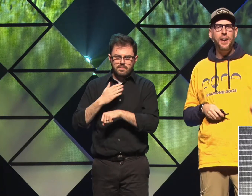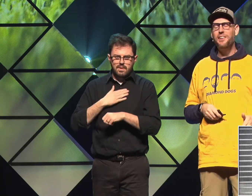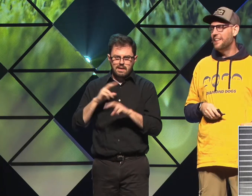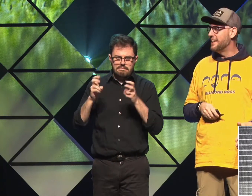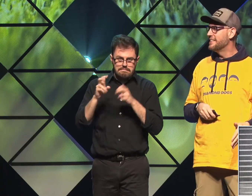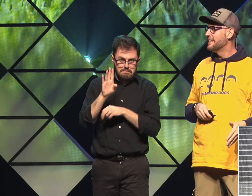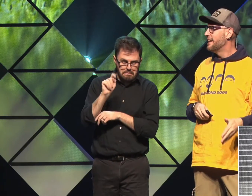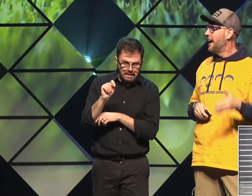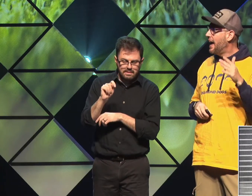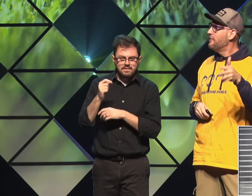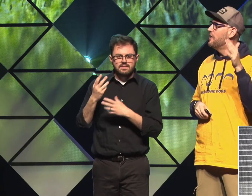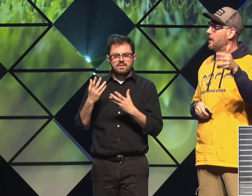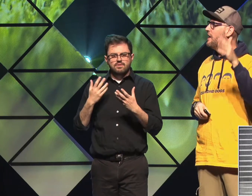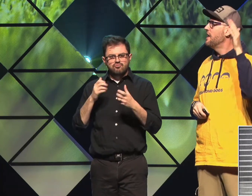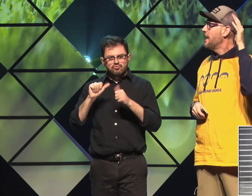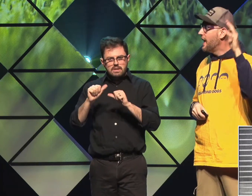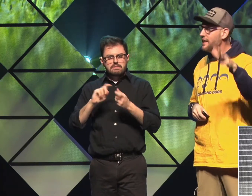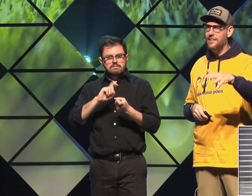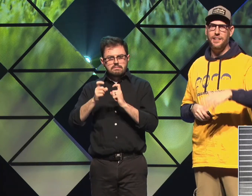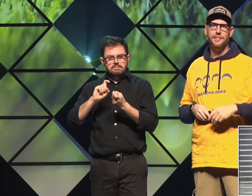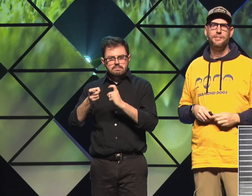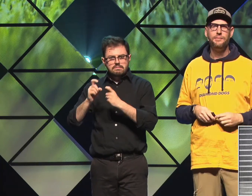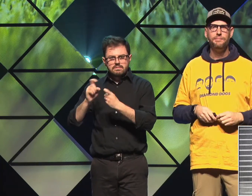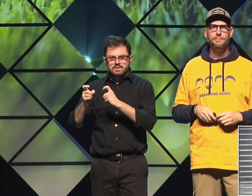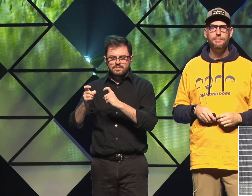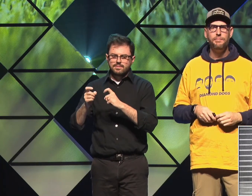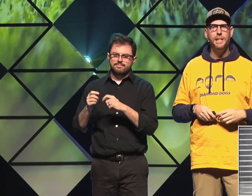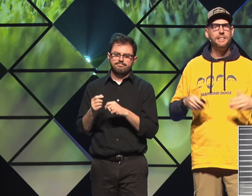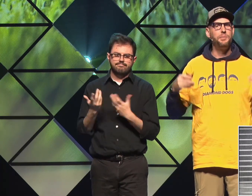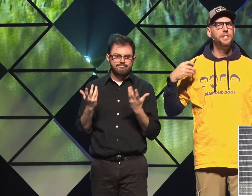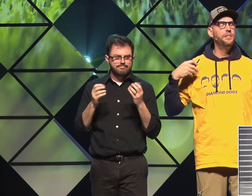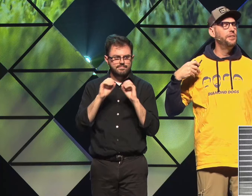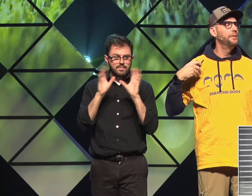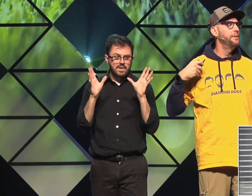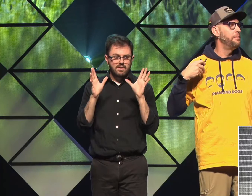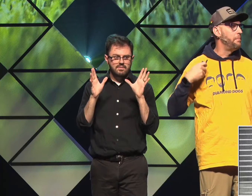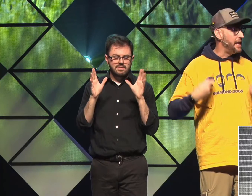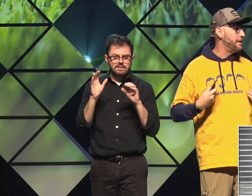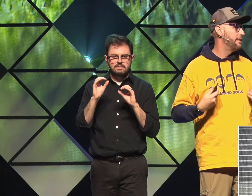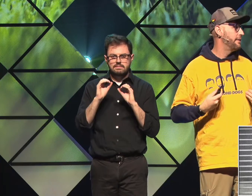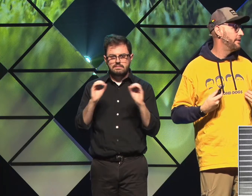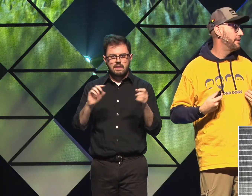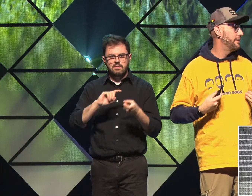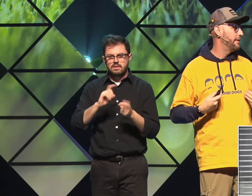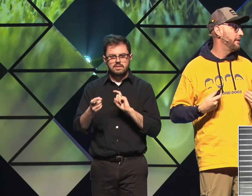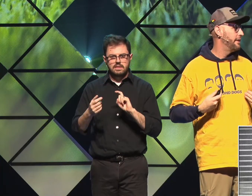But apparently, I haven't done anything because I'm still me.